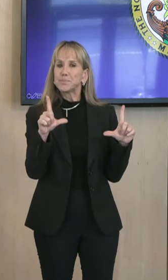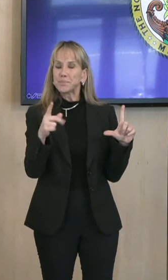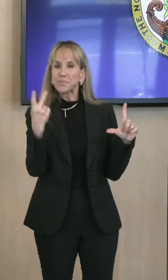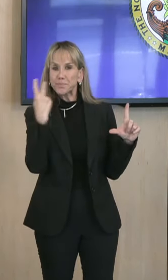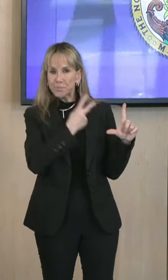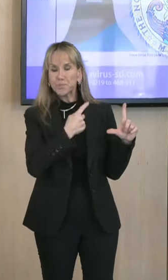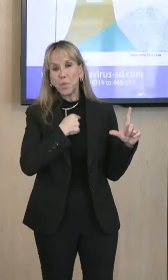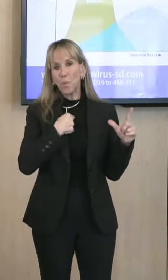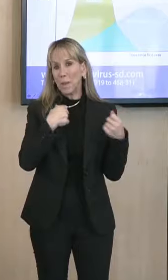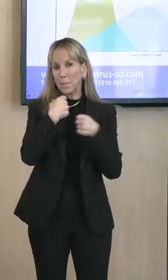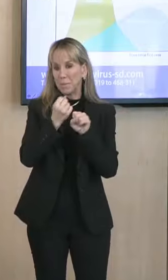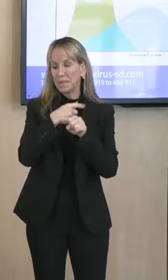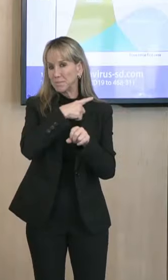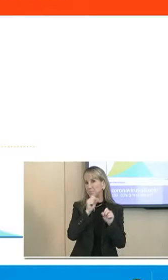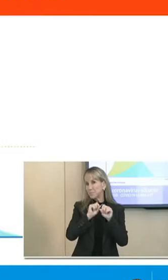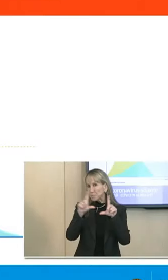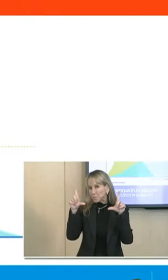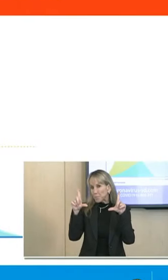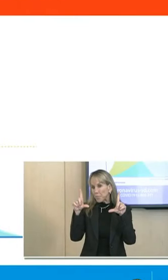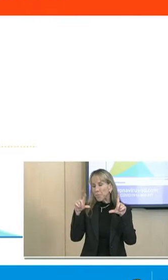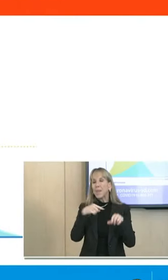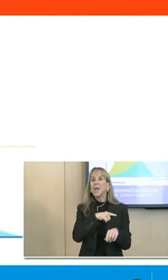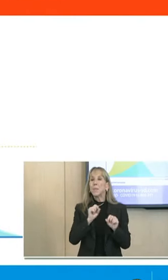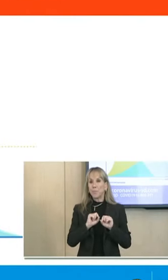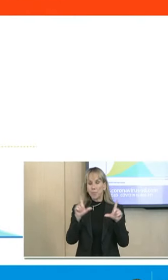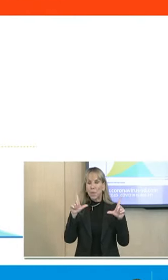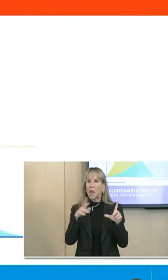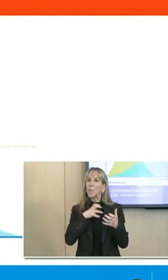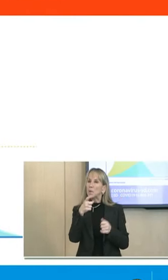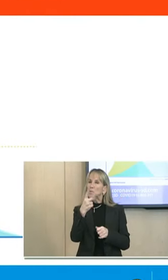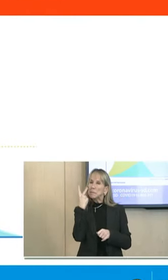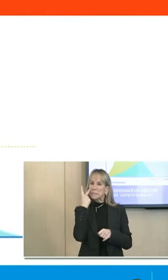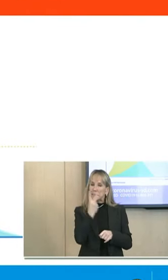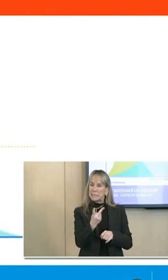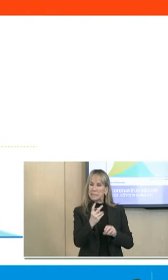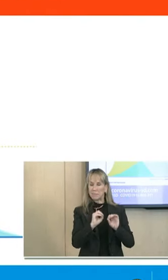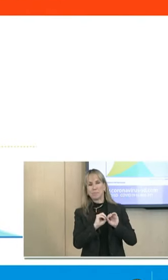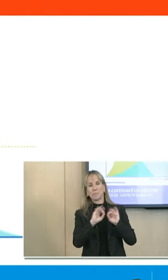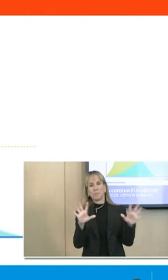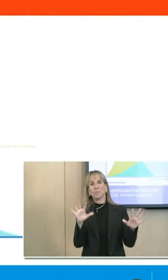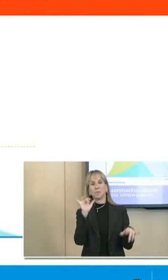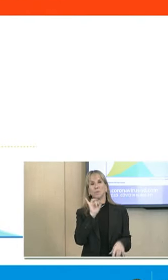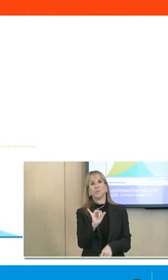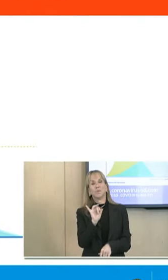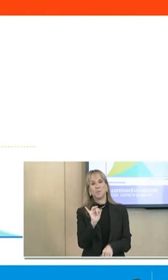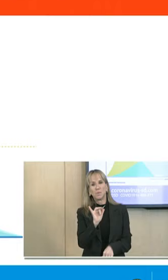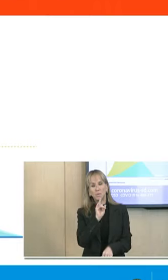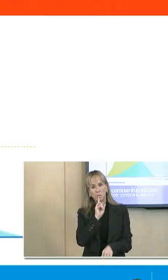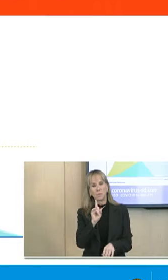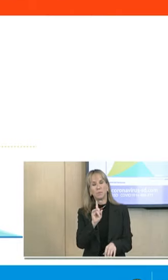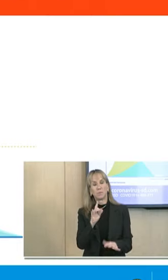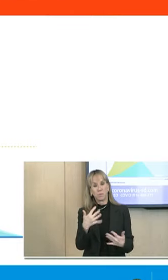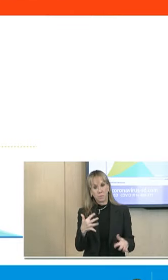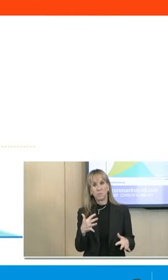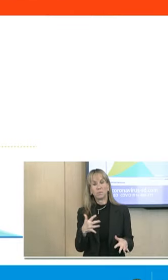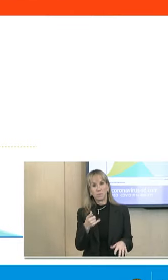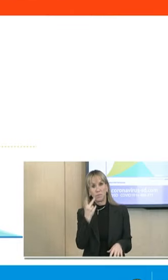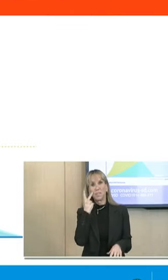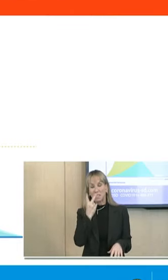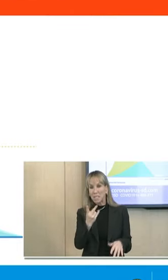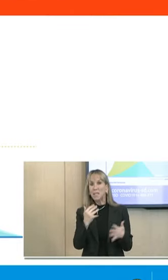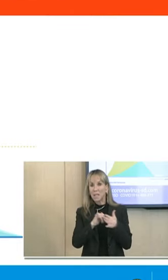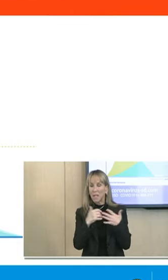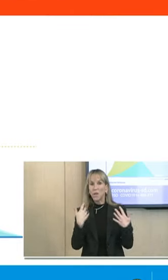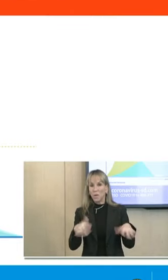have prepared just to drive home the point of the fact that we are earnestly, and I